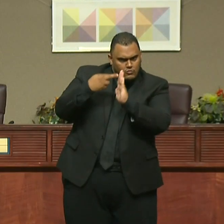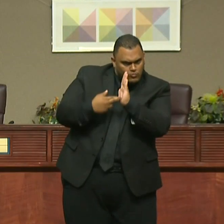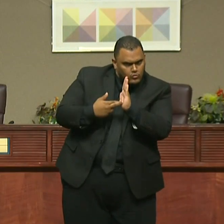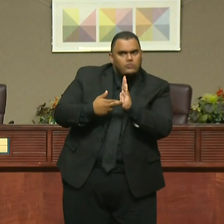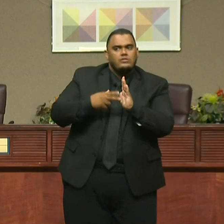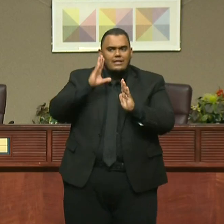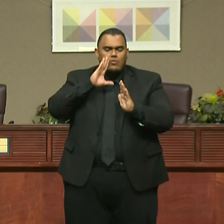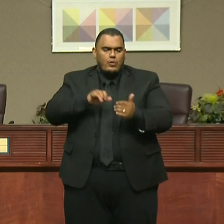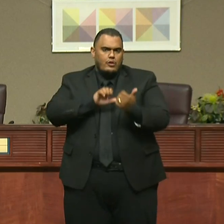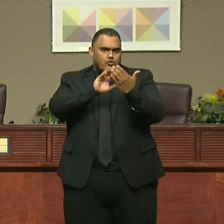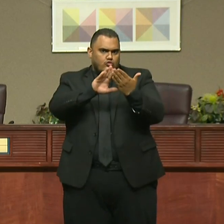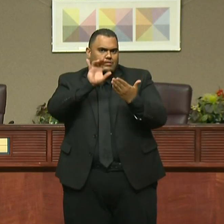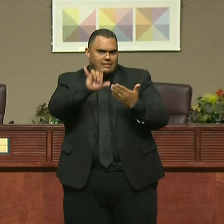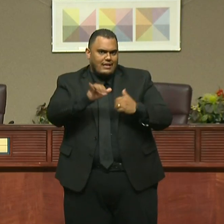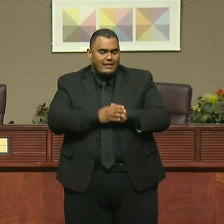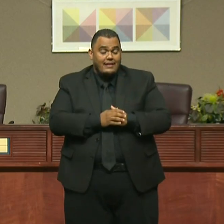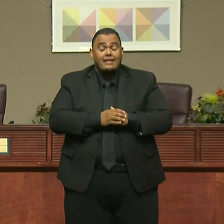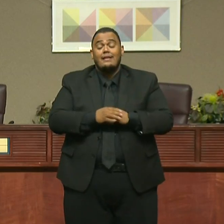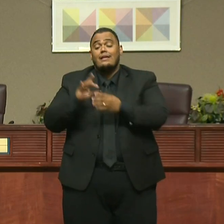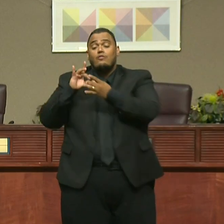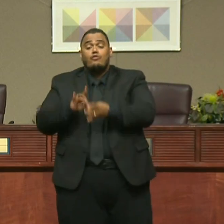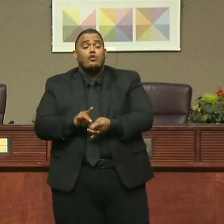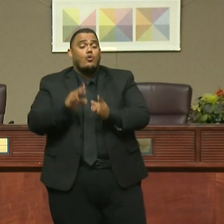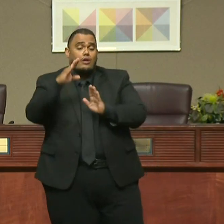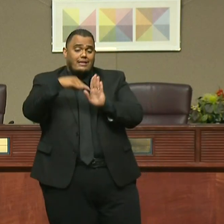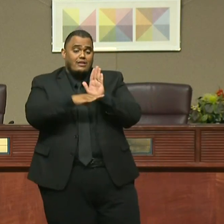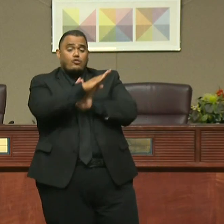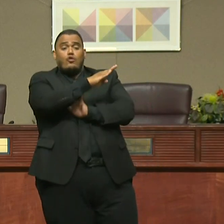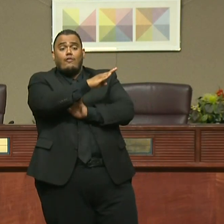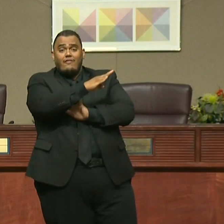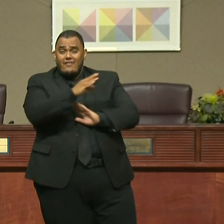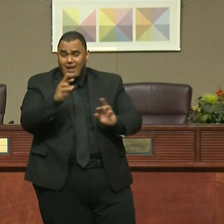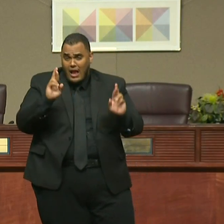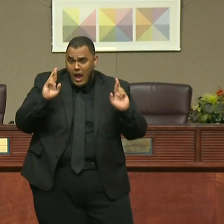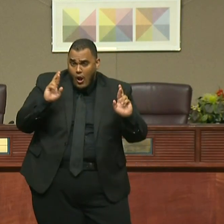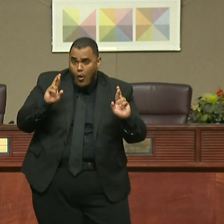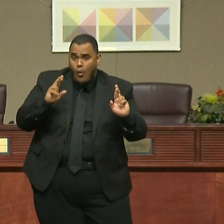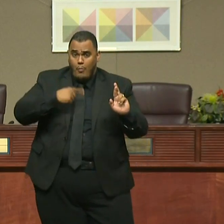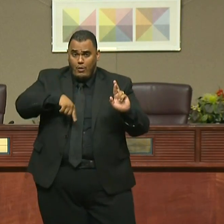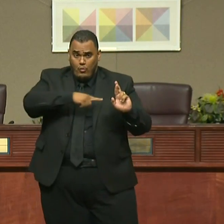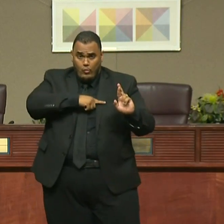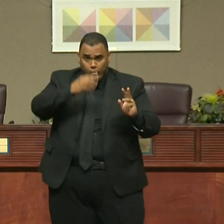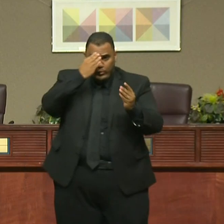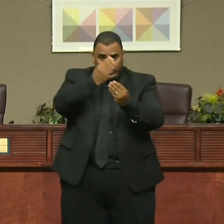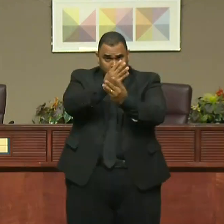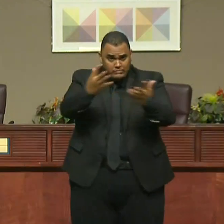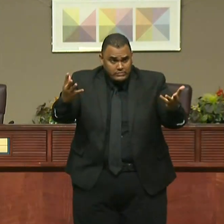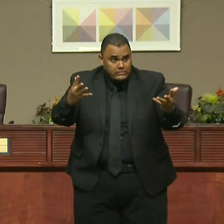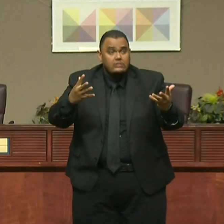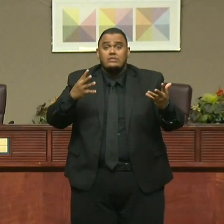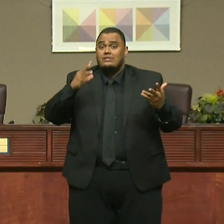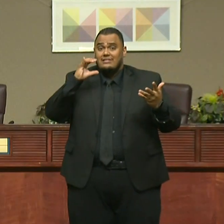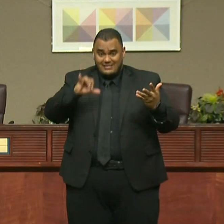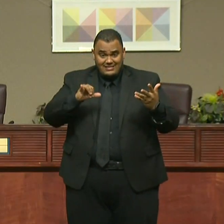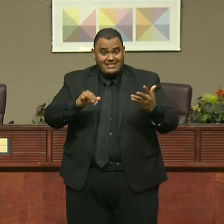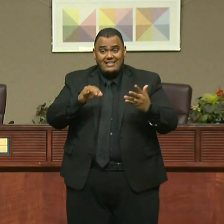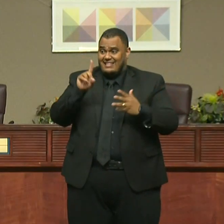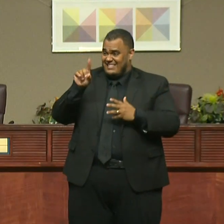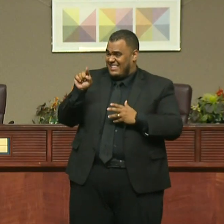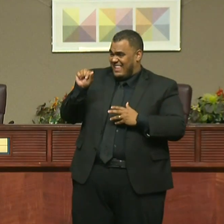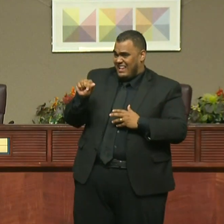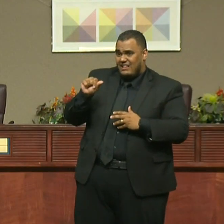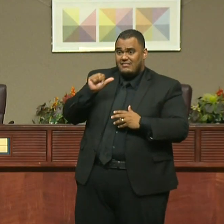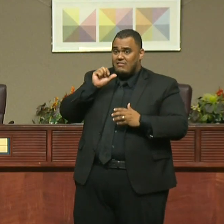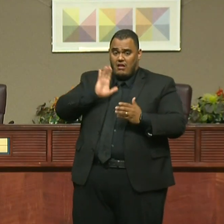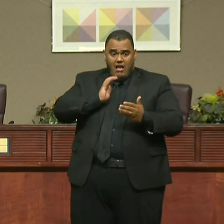With regard to the curve, so I hope that presenting the data the intention was not to be alarmist. The intention